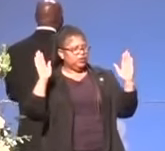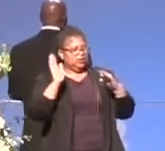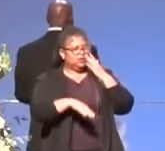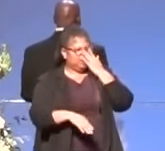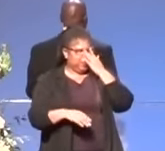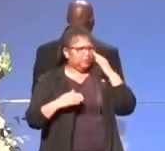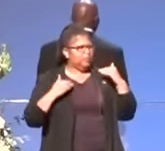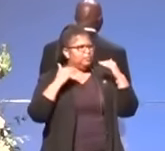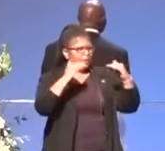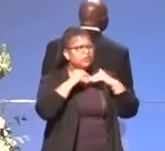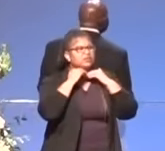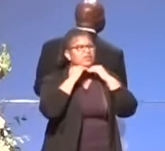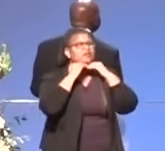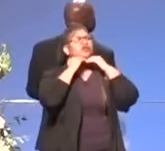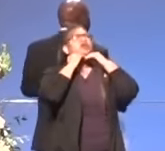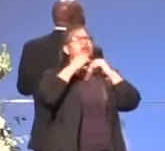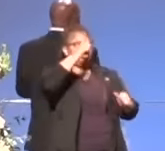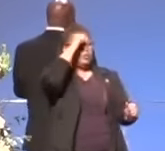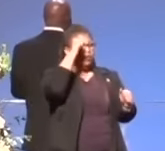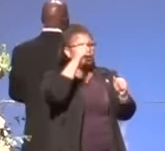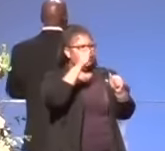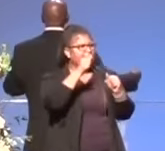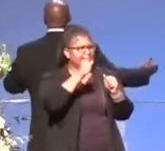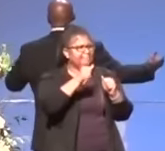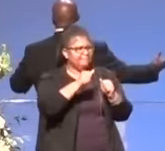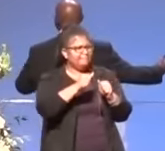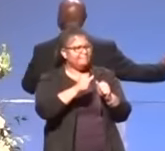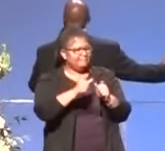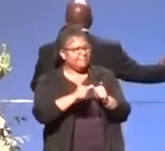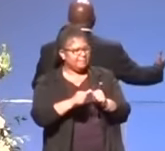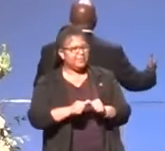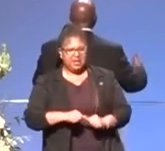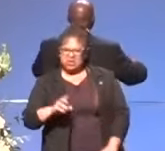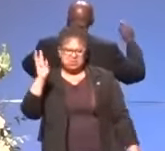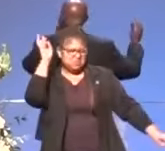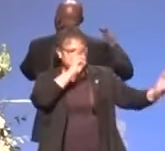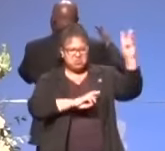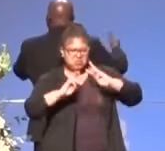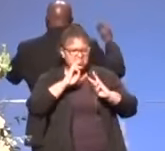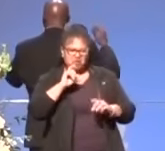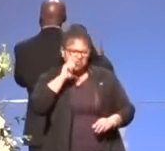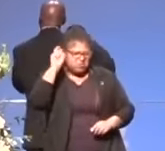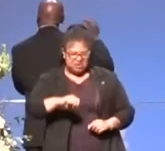Lift your head up and remember this, children. Be not dismayed.